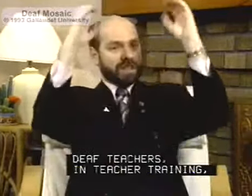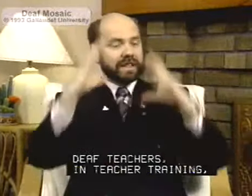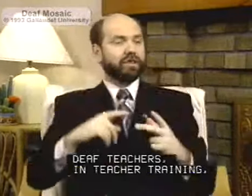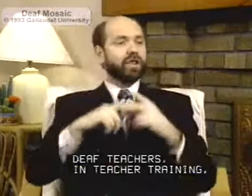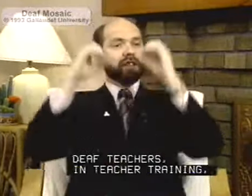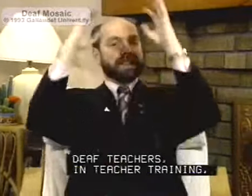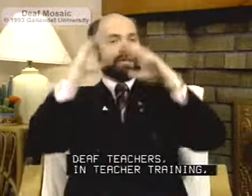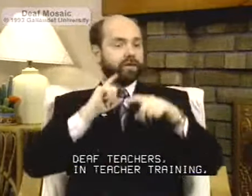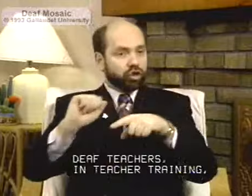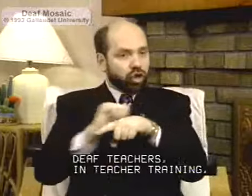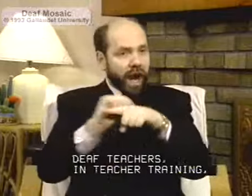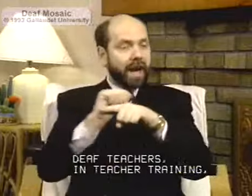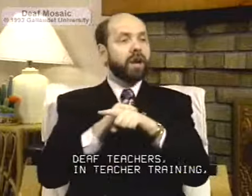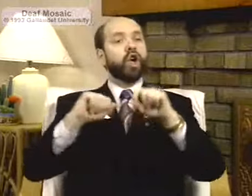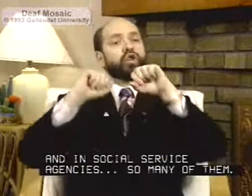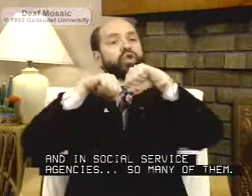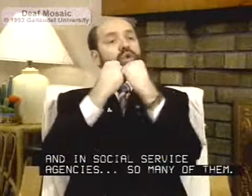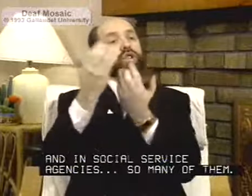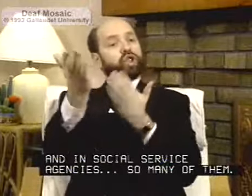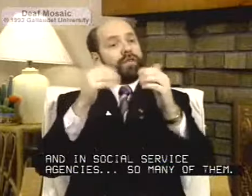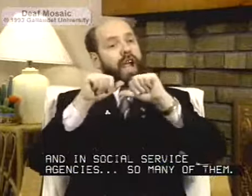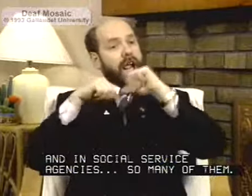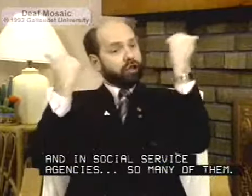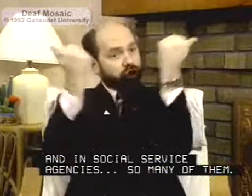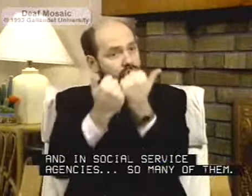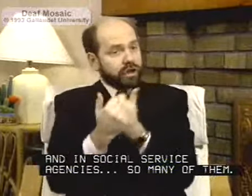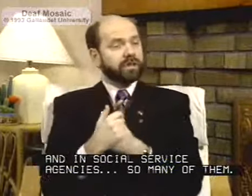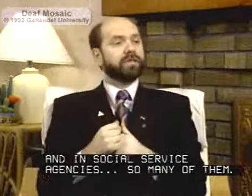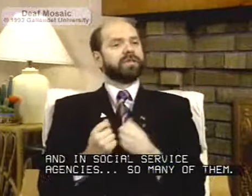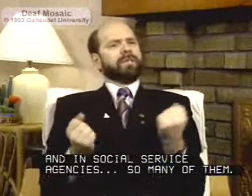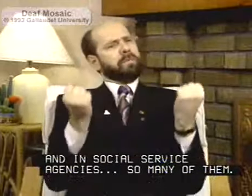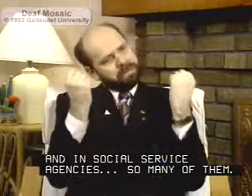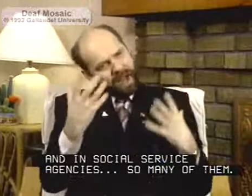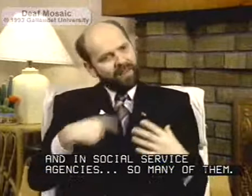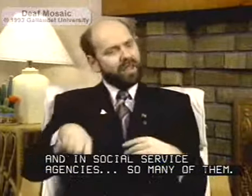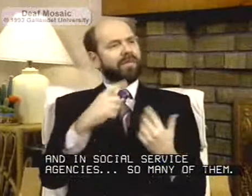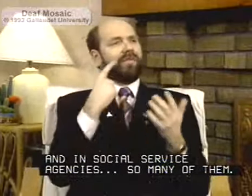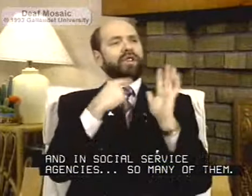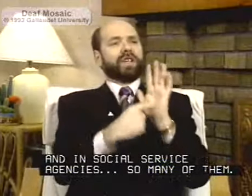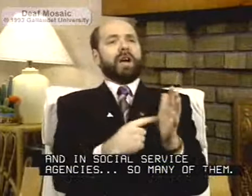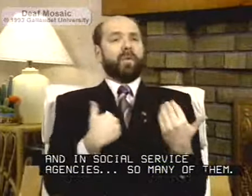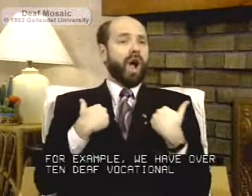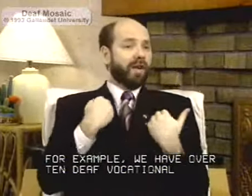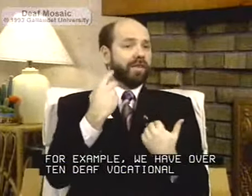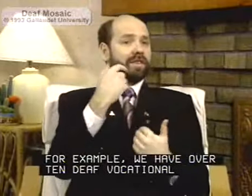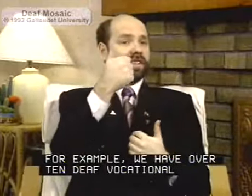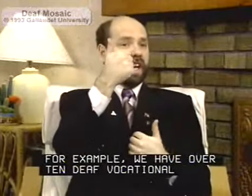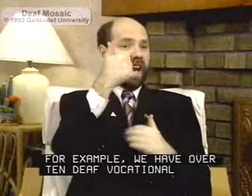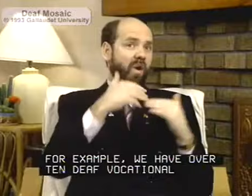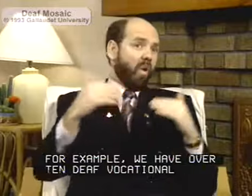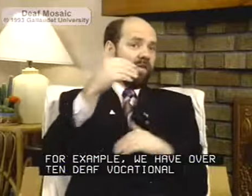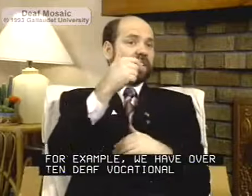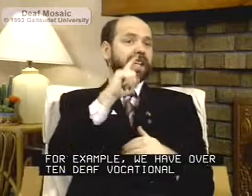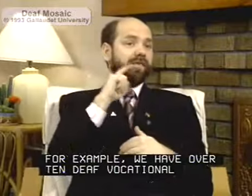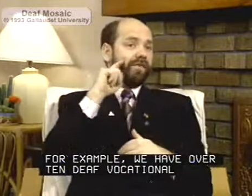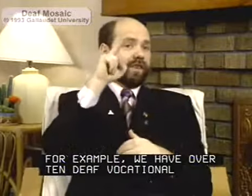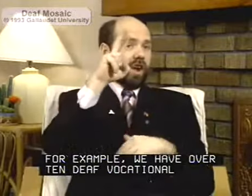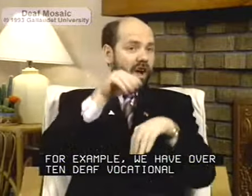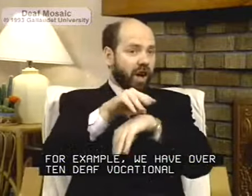deaf teachers and teacher training, and in social services agencies, so many of them. For example, we have over 10 deaf